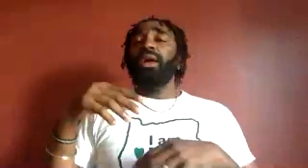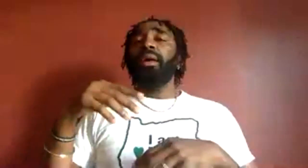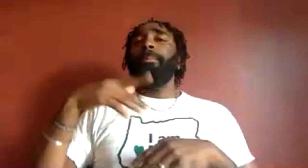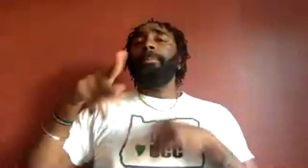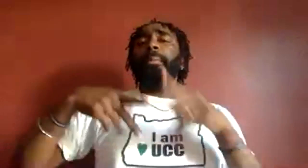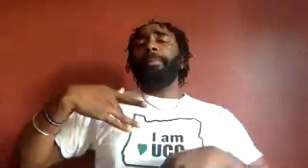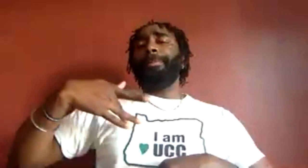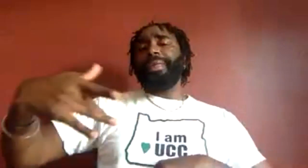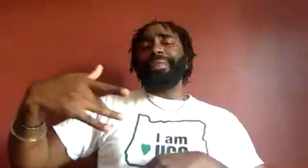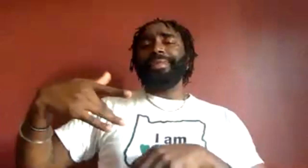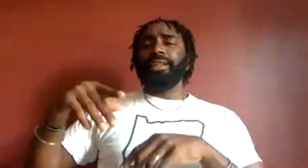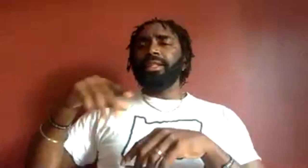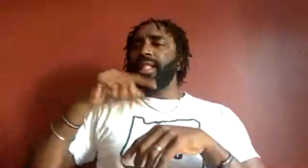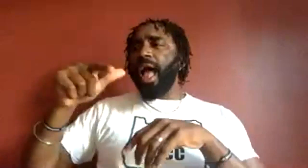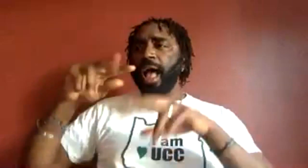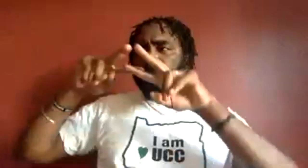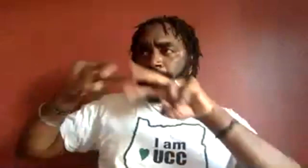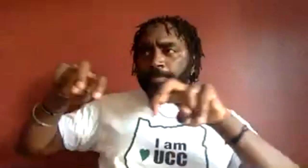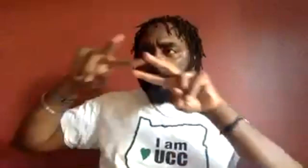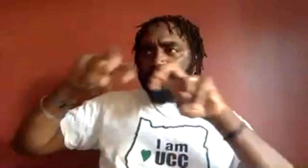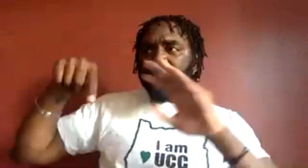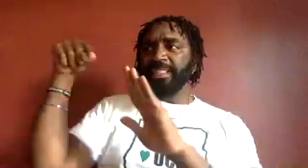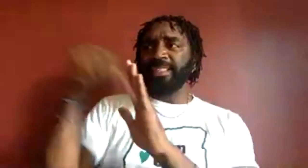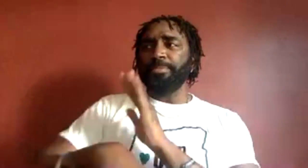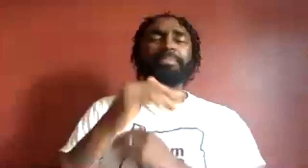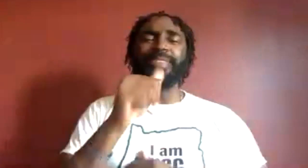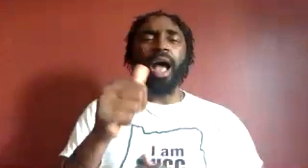white people tend to really